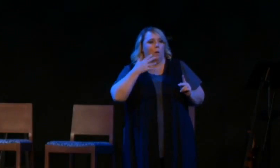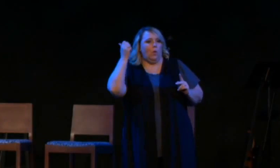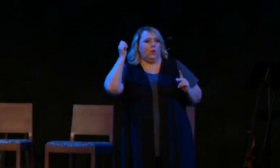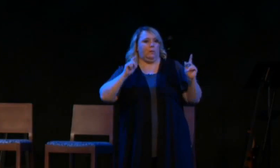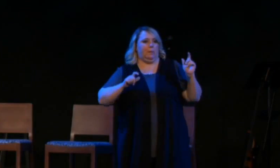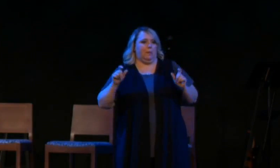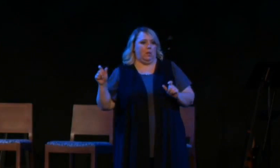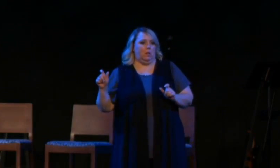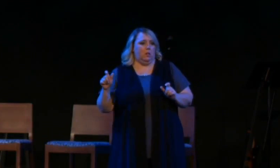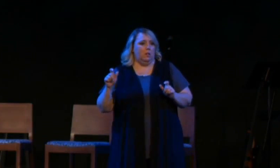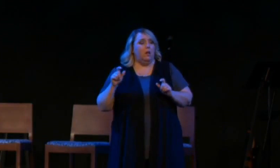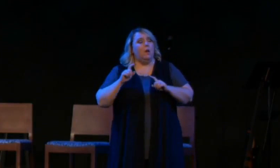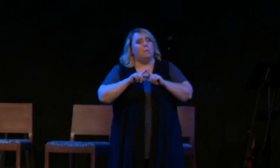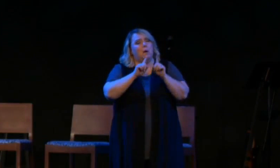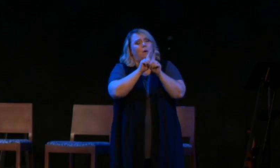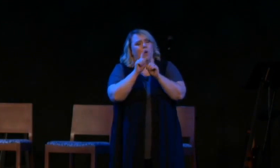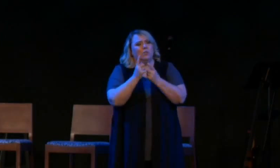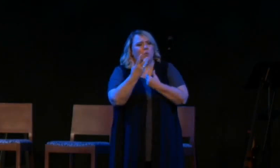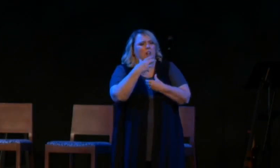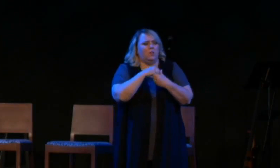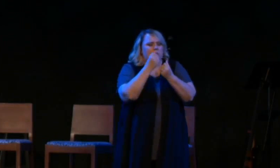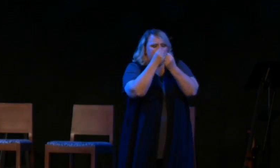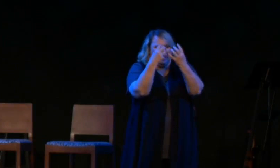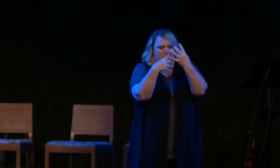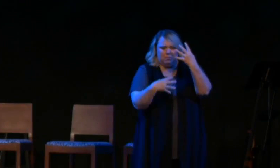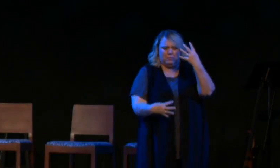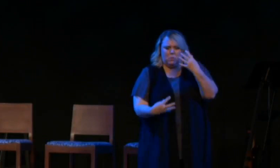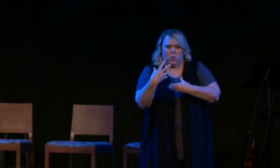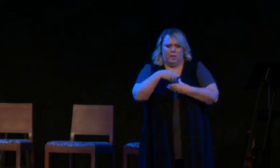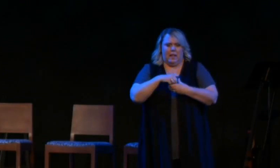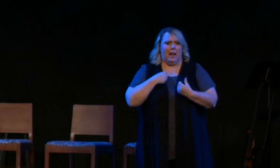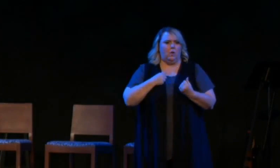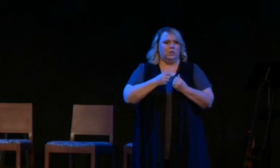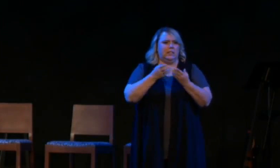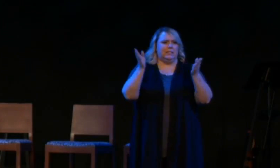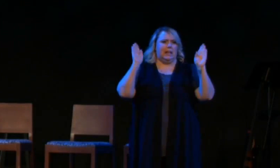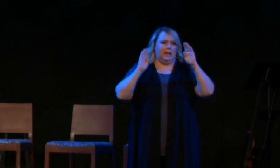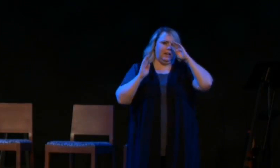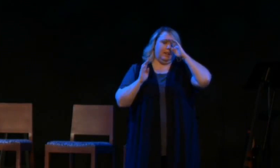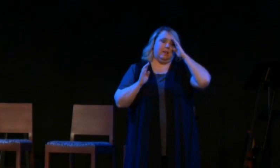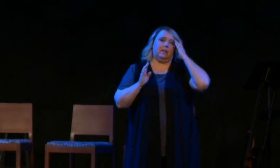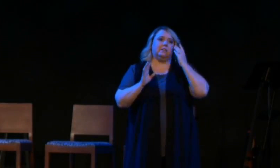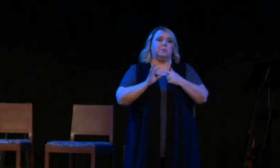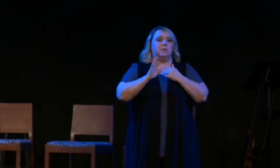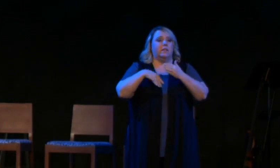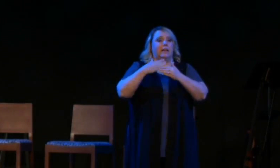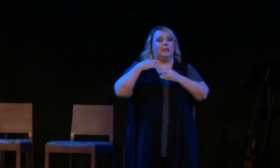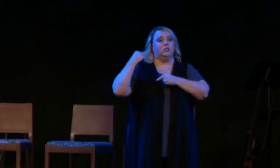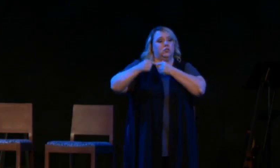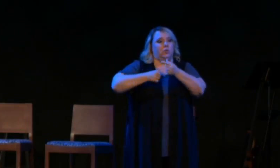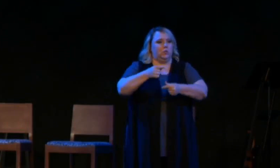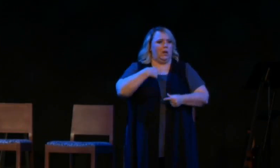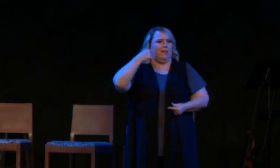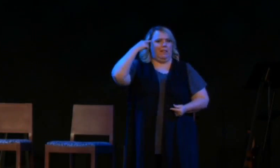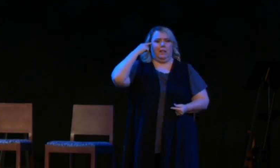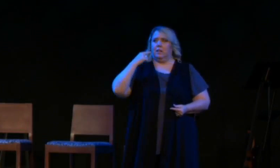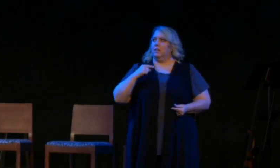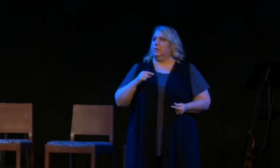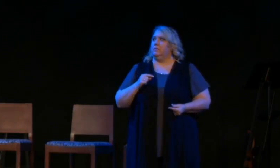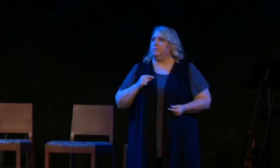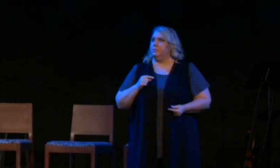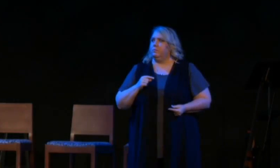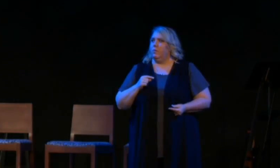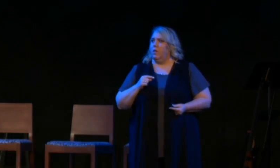It's a lot of people in our society. And we'll kind of overgeneralize and say, well, especially the next generation. That's why I think I say here